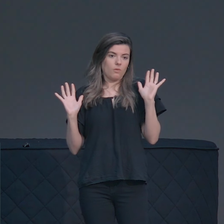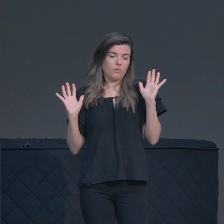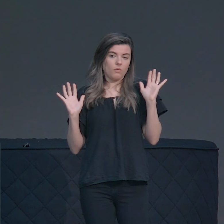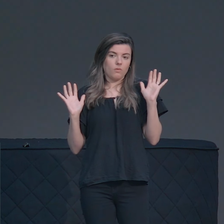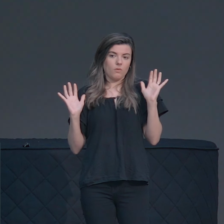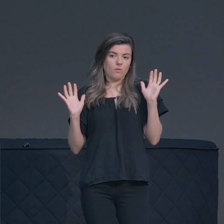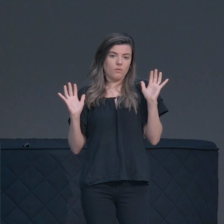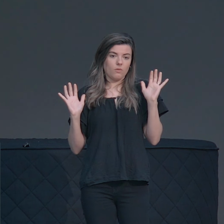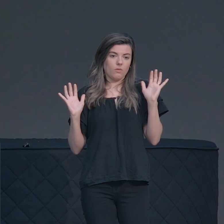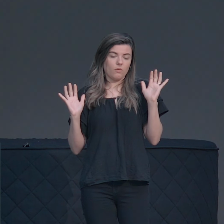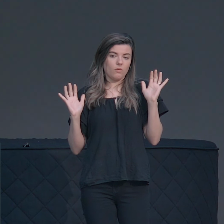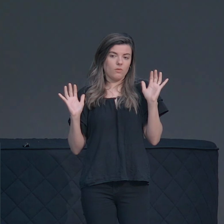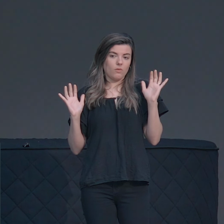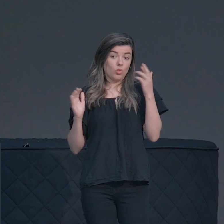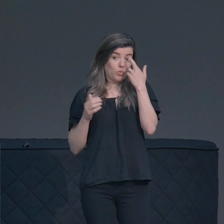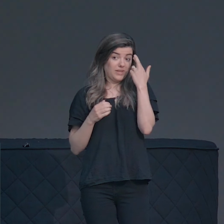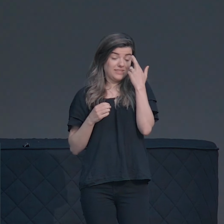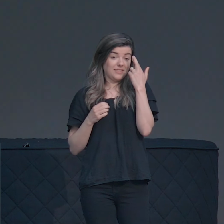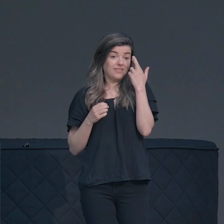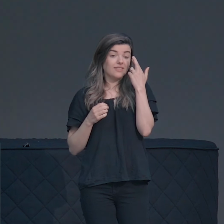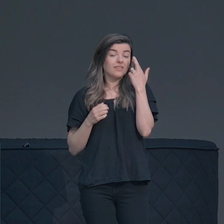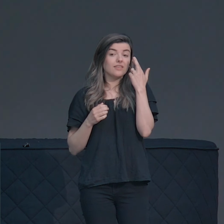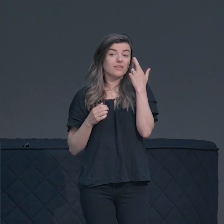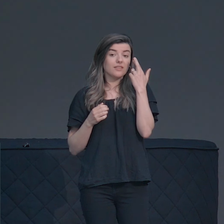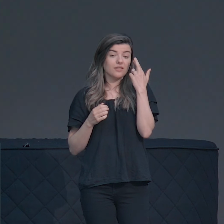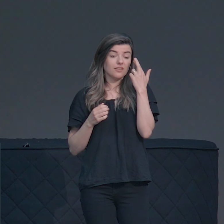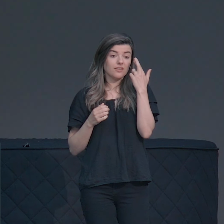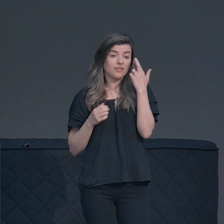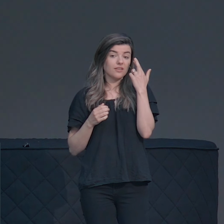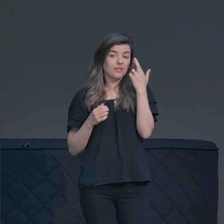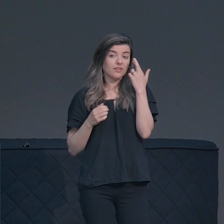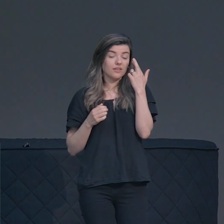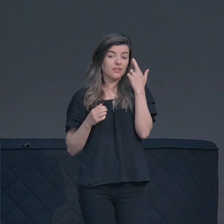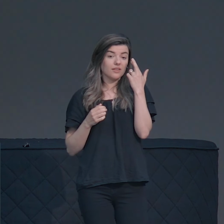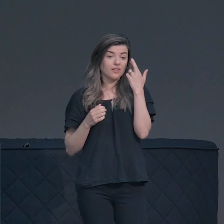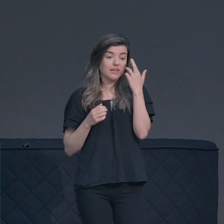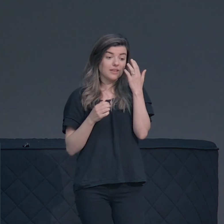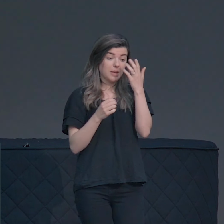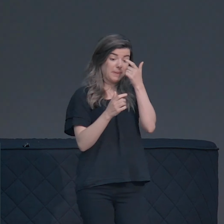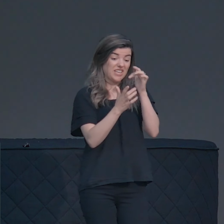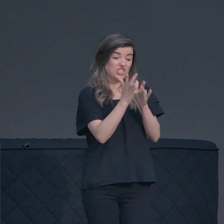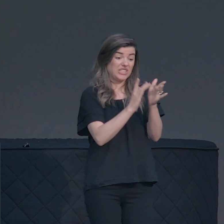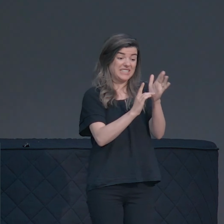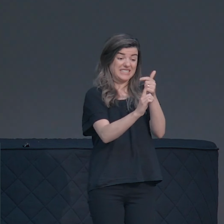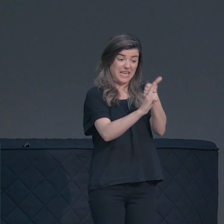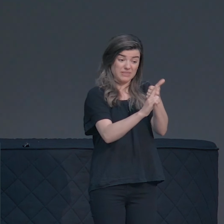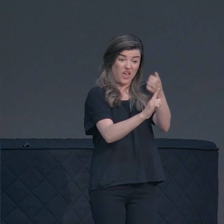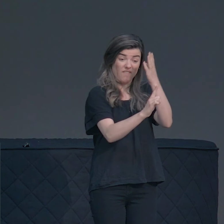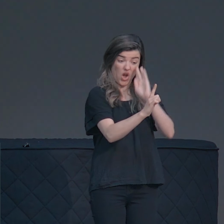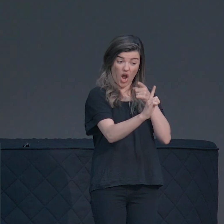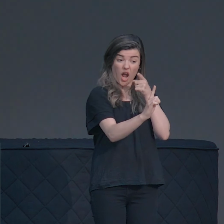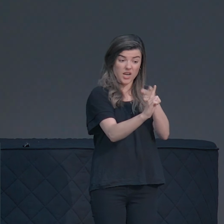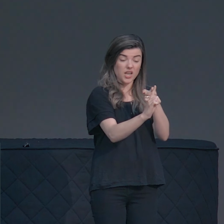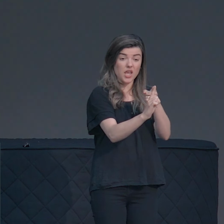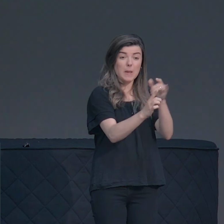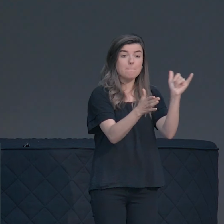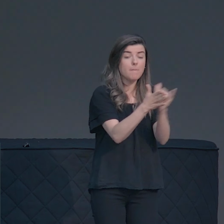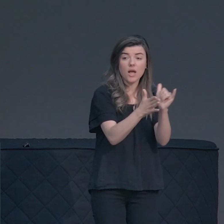And the reason for that is because in his godness, he cannot sin.